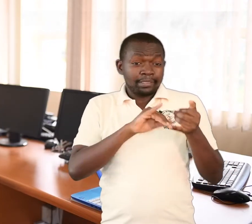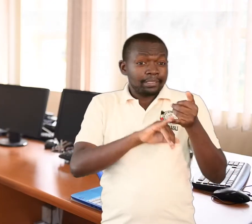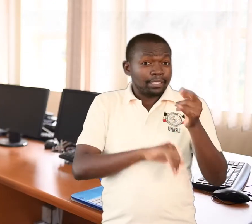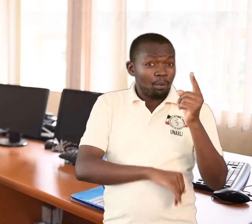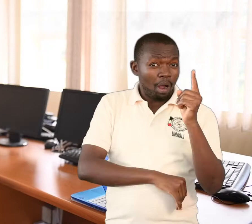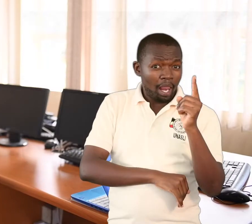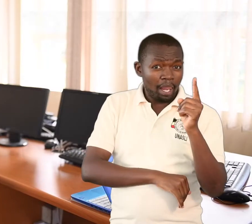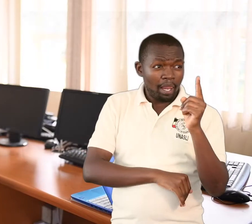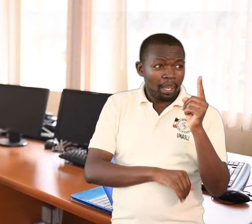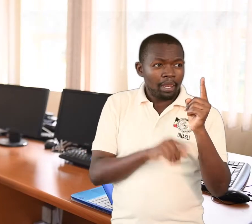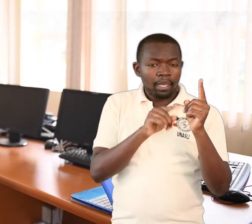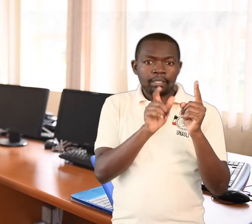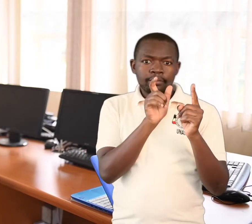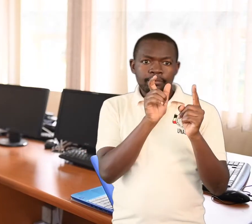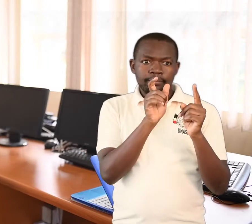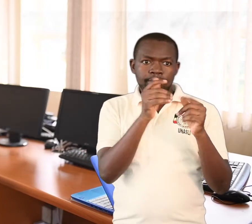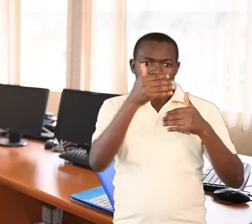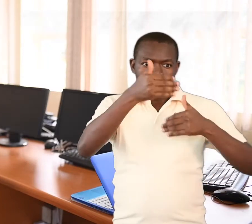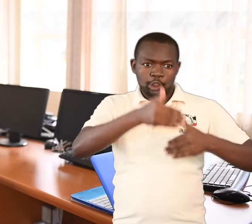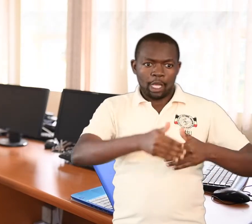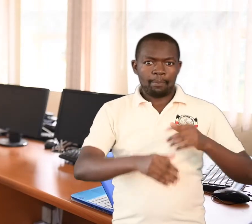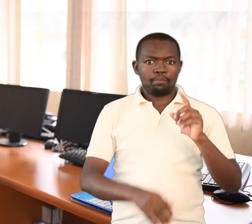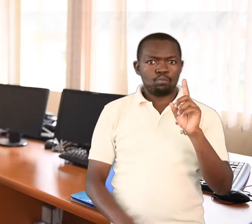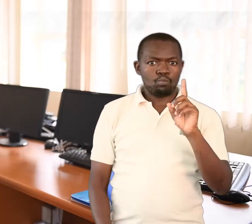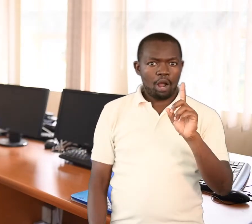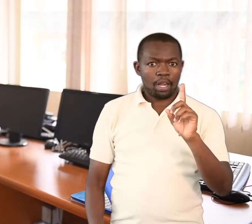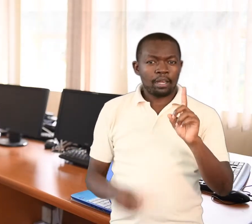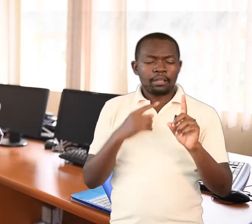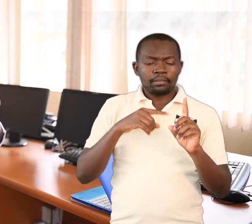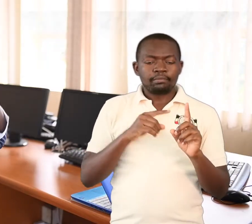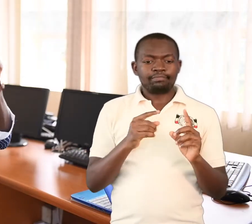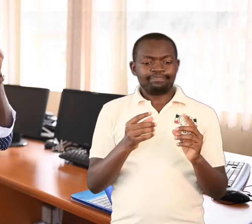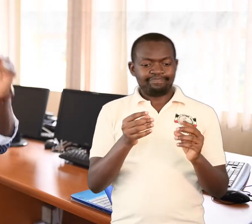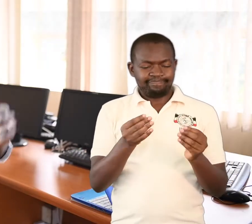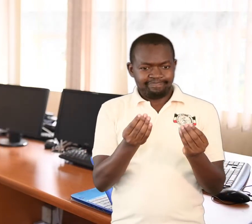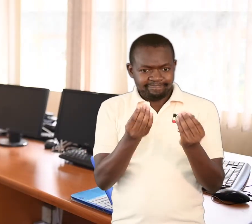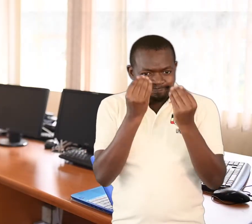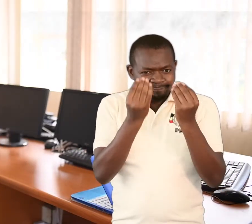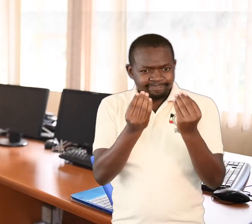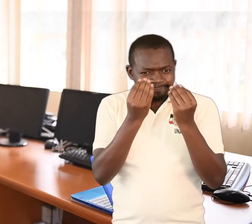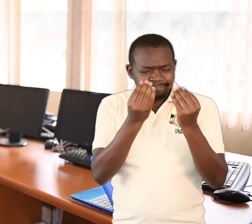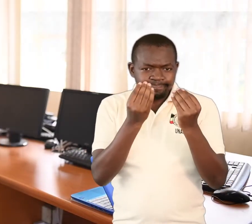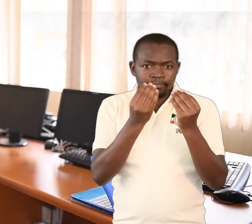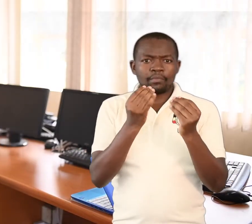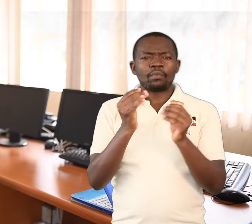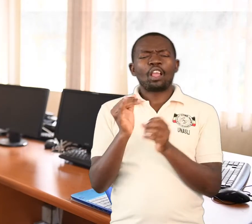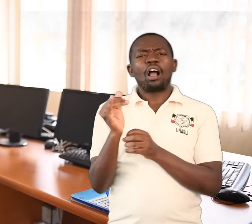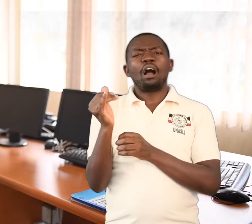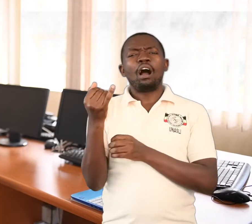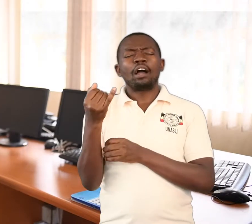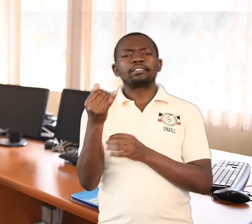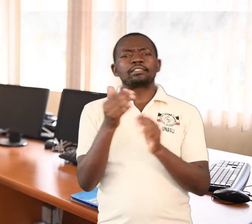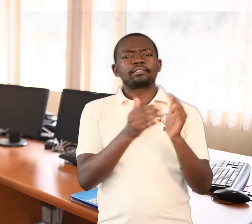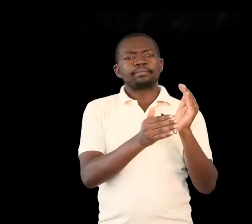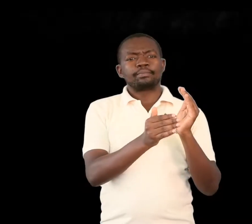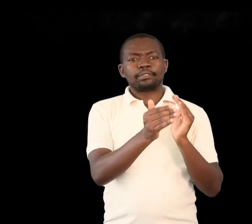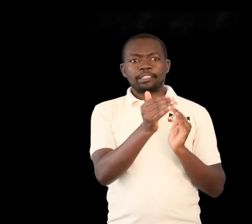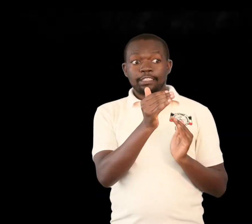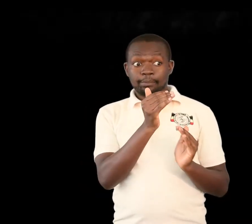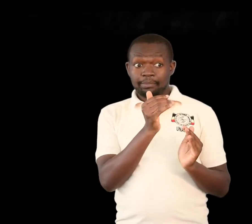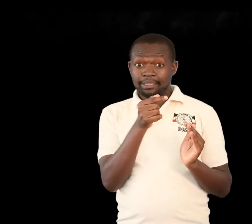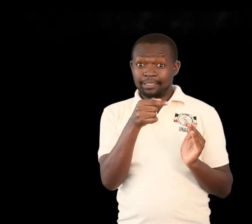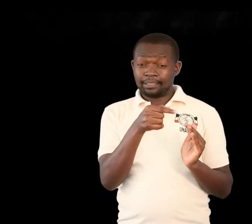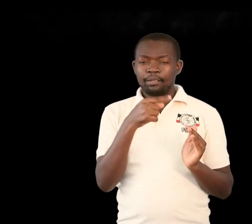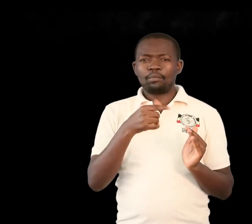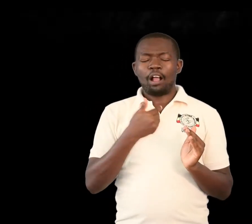1 in term 1, we were taken through the art discipline. And one of the art discipline,